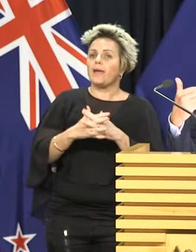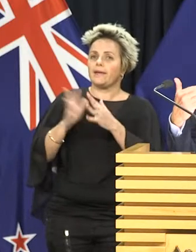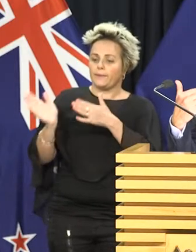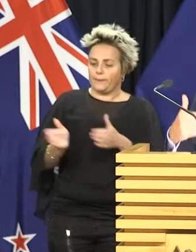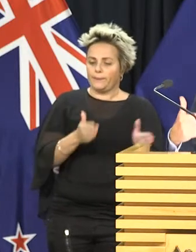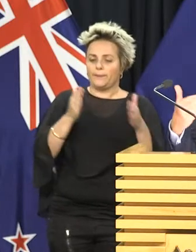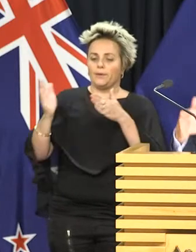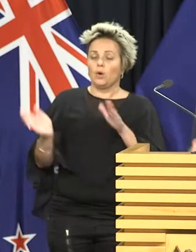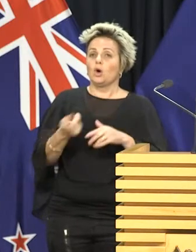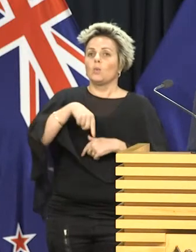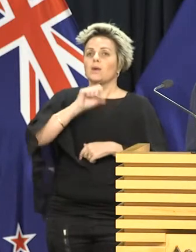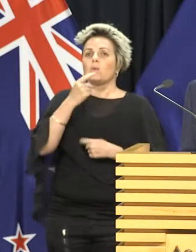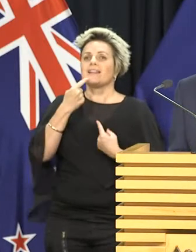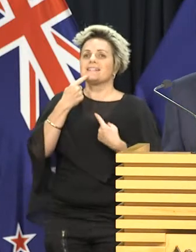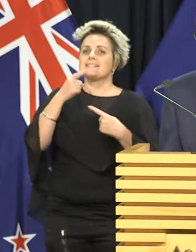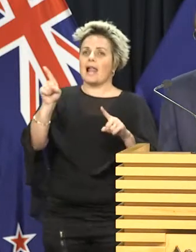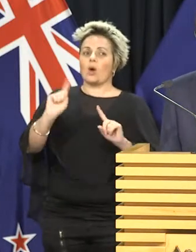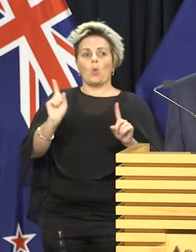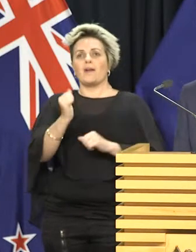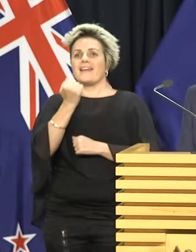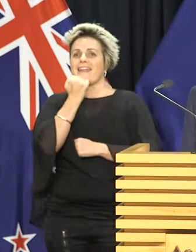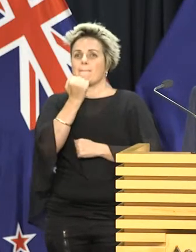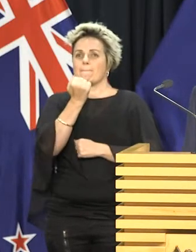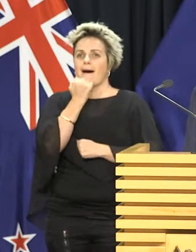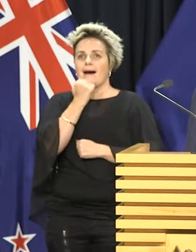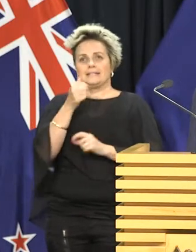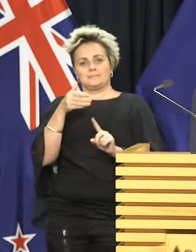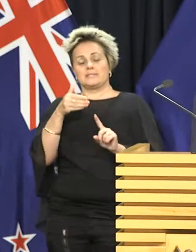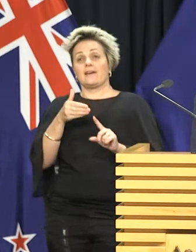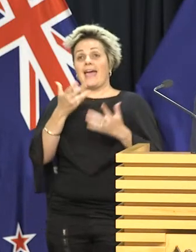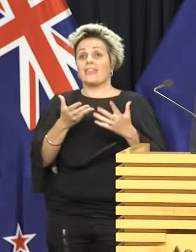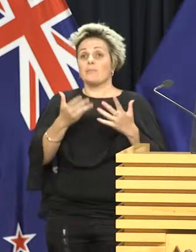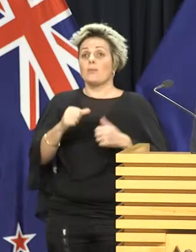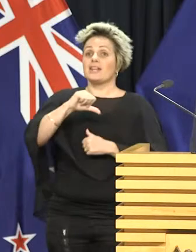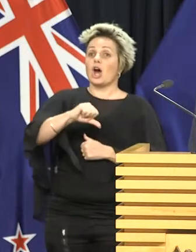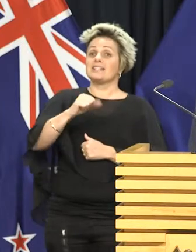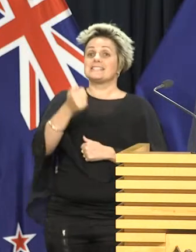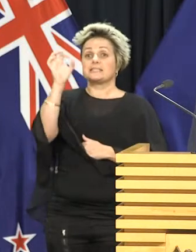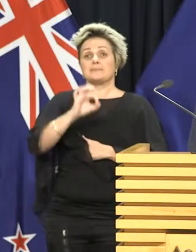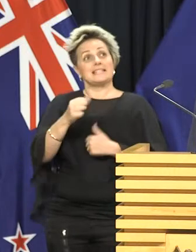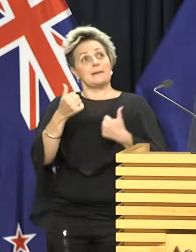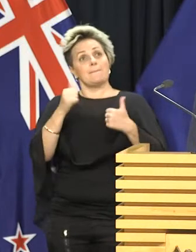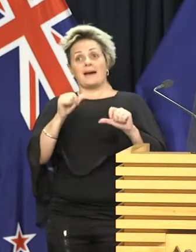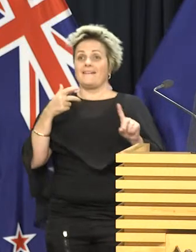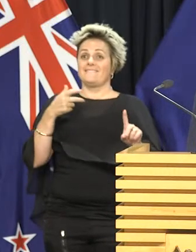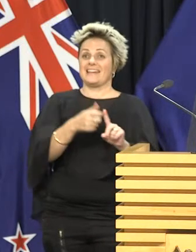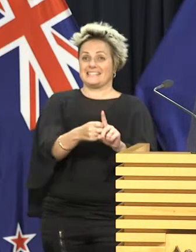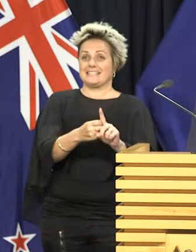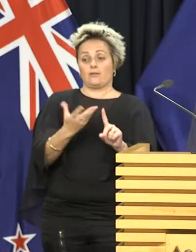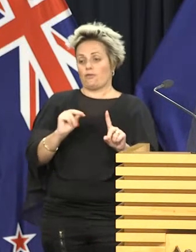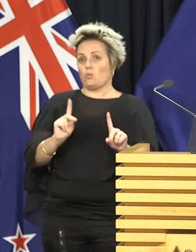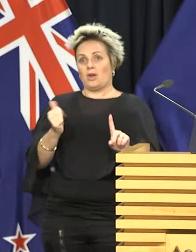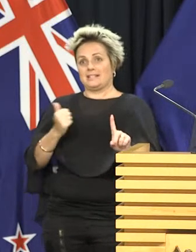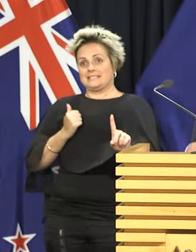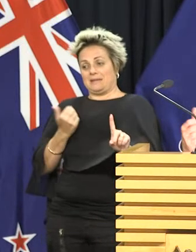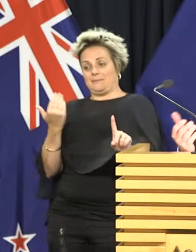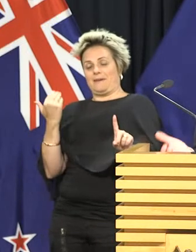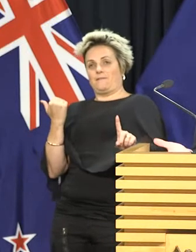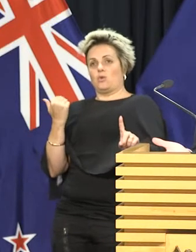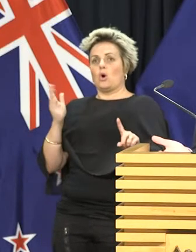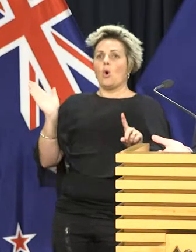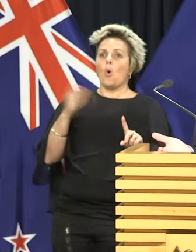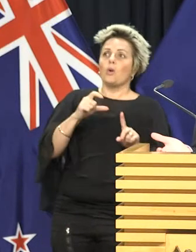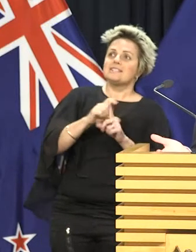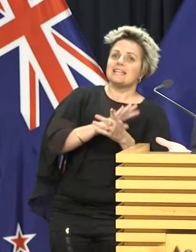reporting the actual versus expected. To date, we're 96% of expected, And each district health board has got